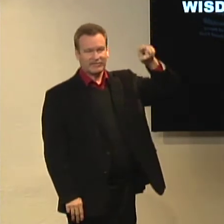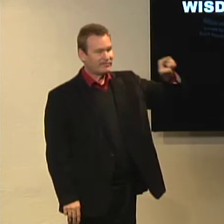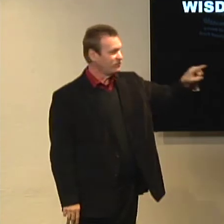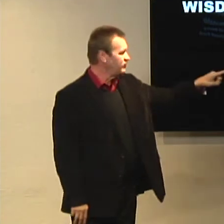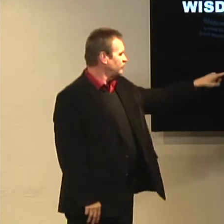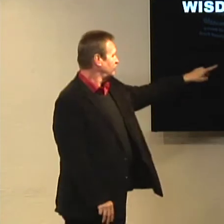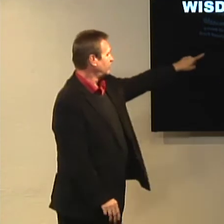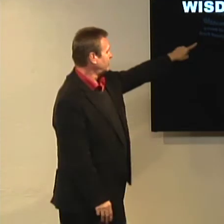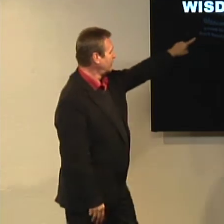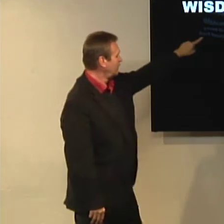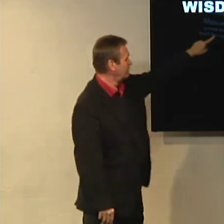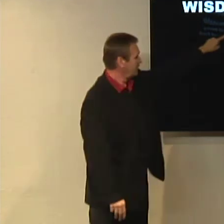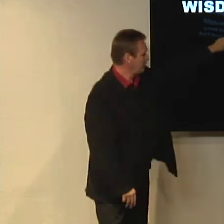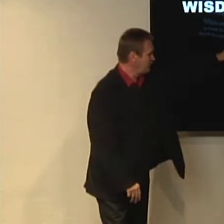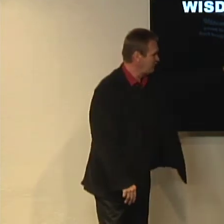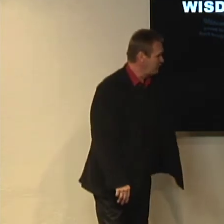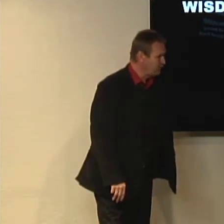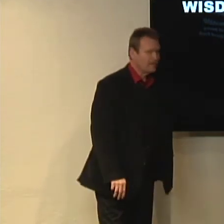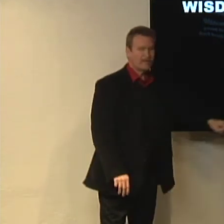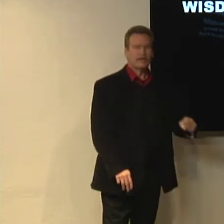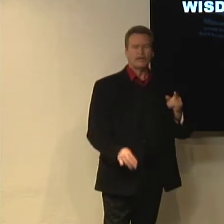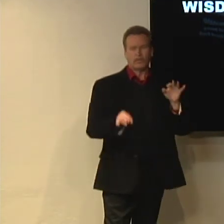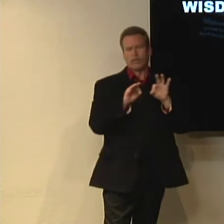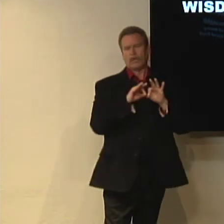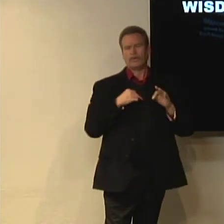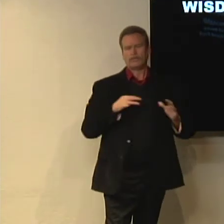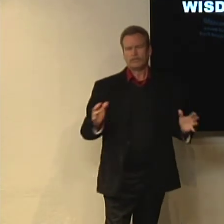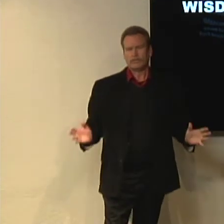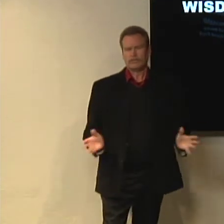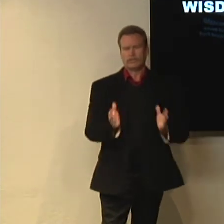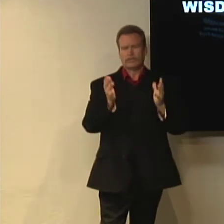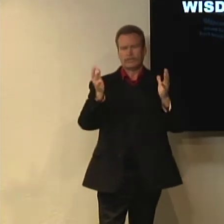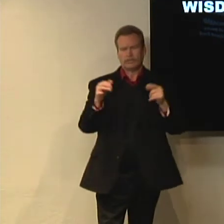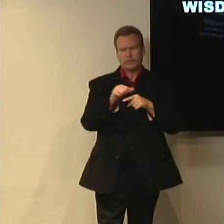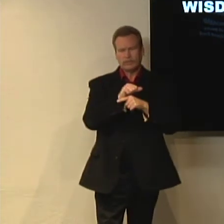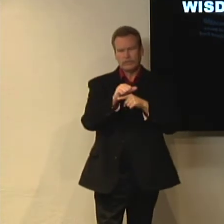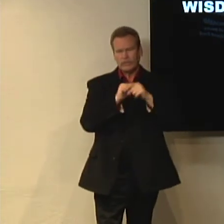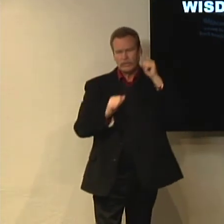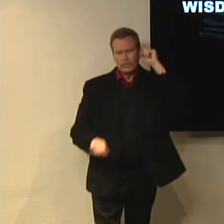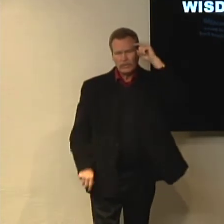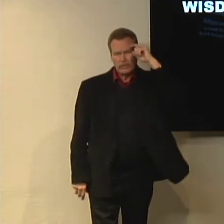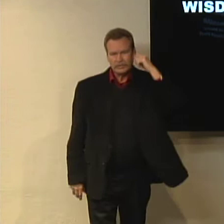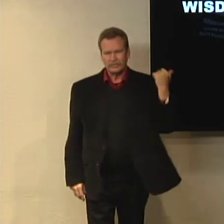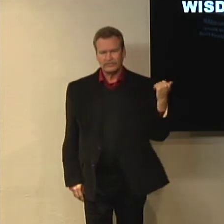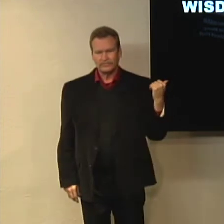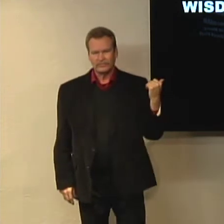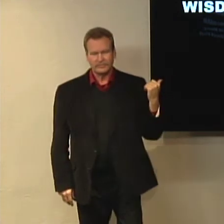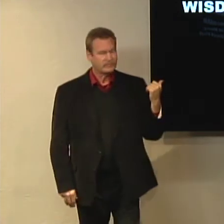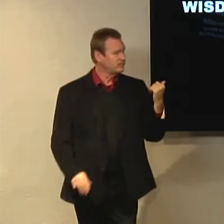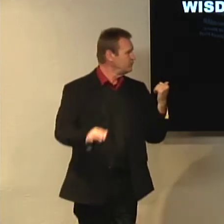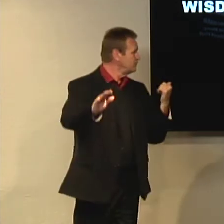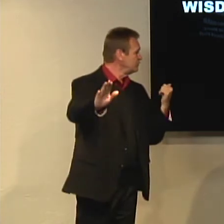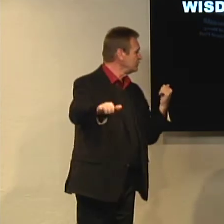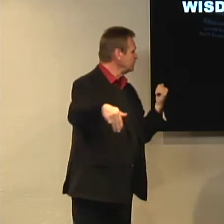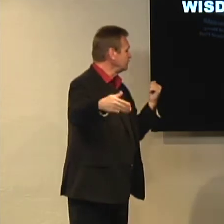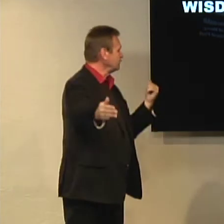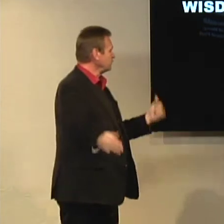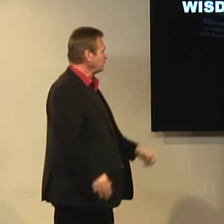called the wisdom from above, this heavenly wisdom. Because all of these things are meant to encourage people, to support